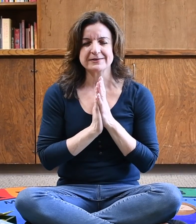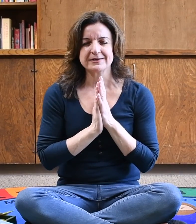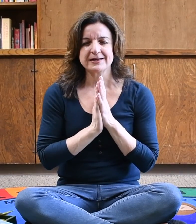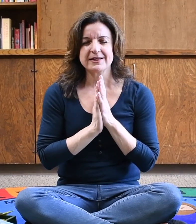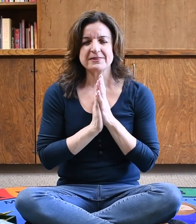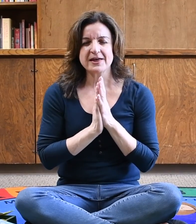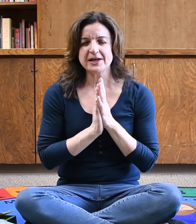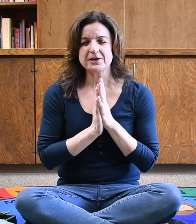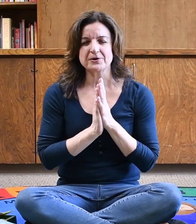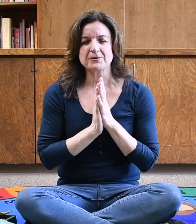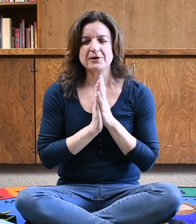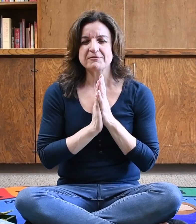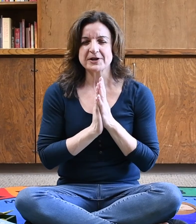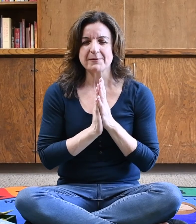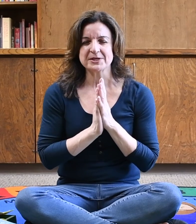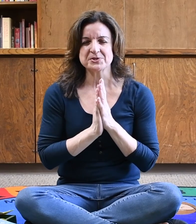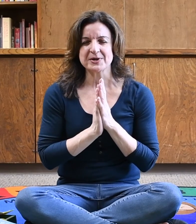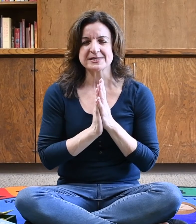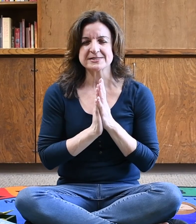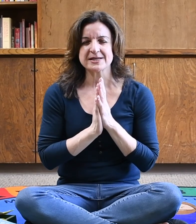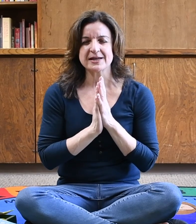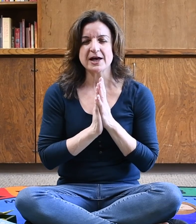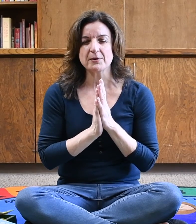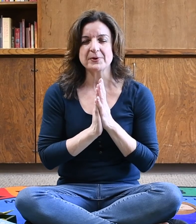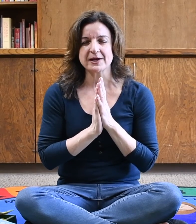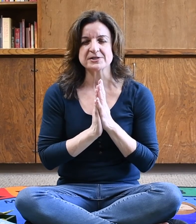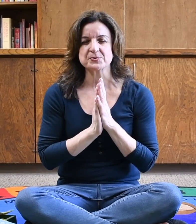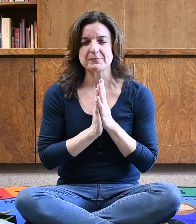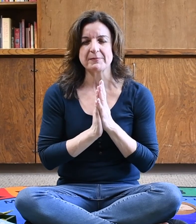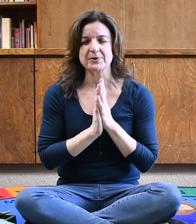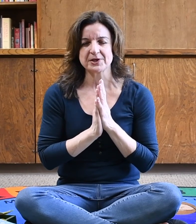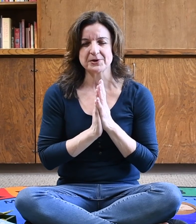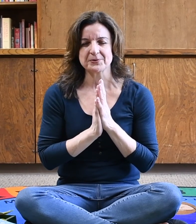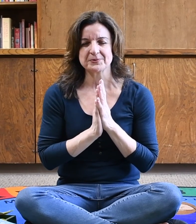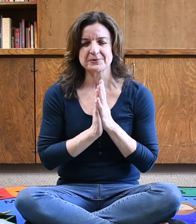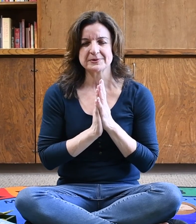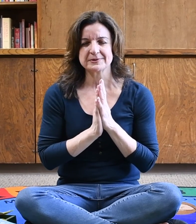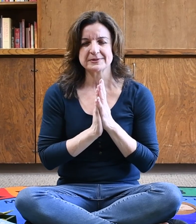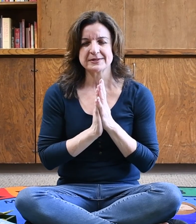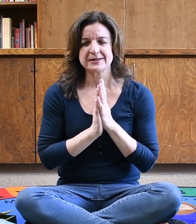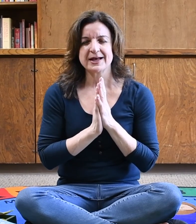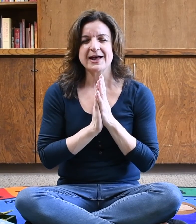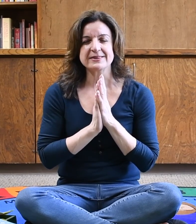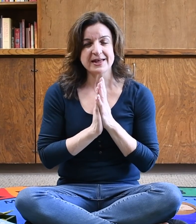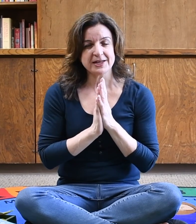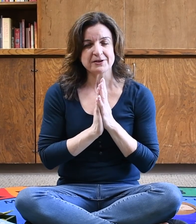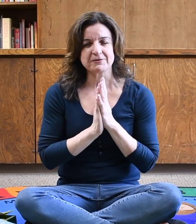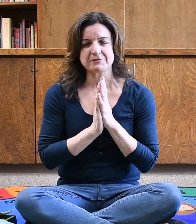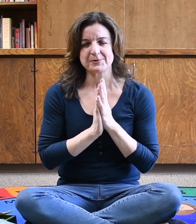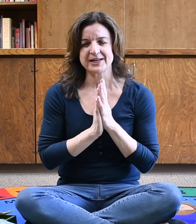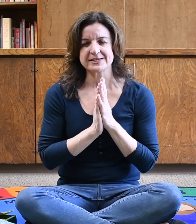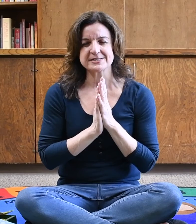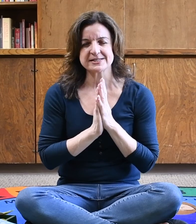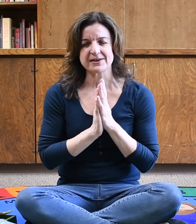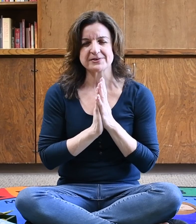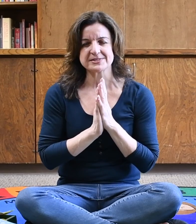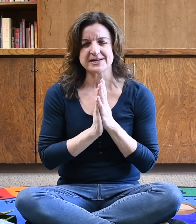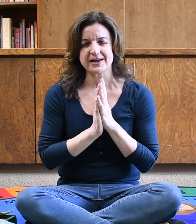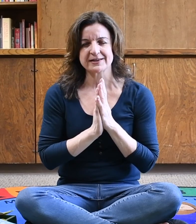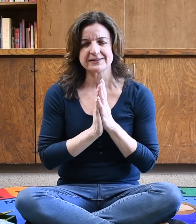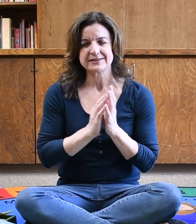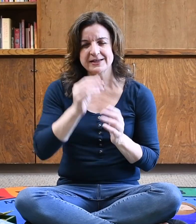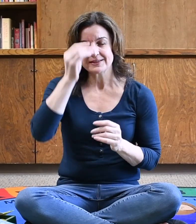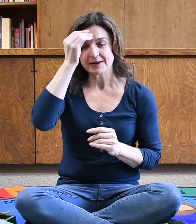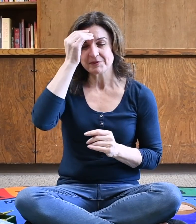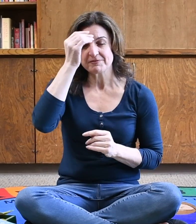God, thank you for coming to us and helping us remember you. And thank you for bringing us together